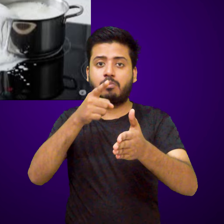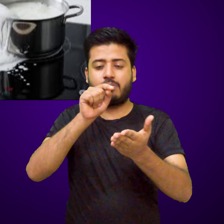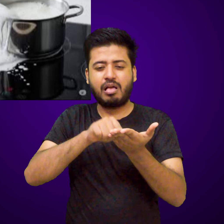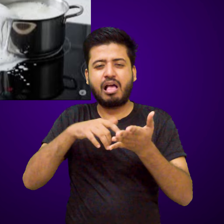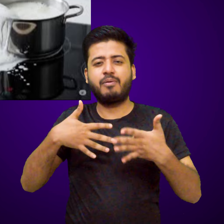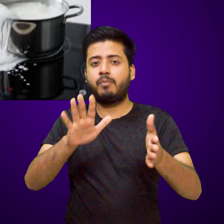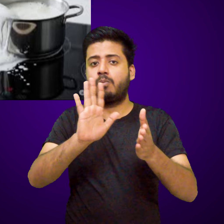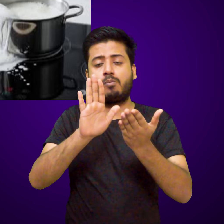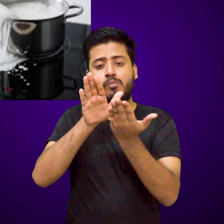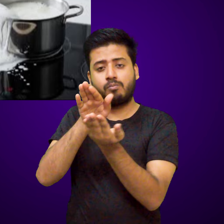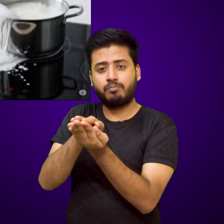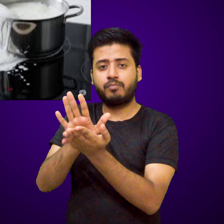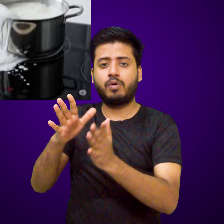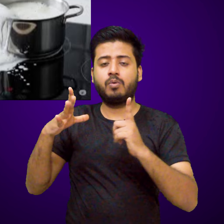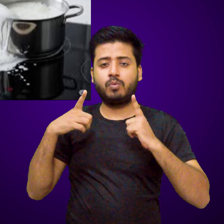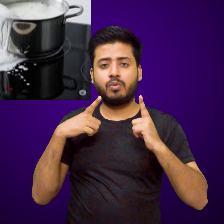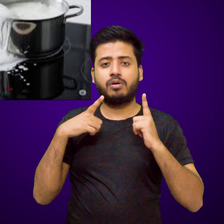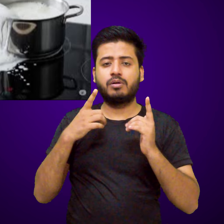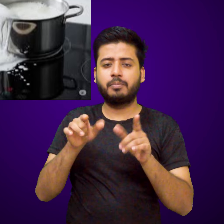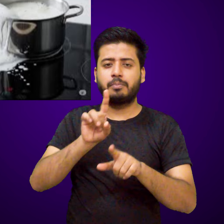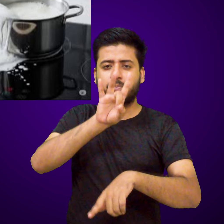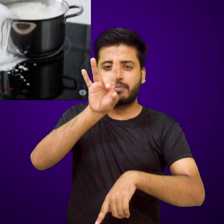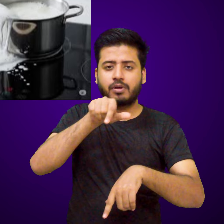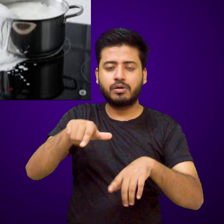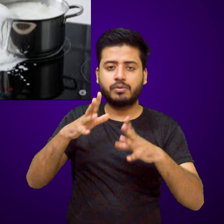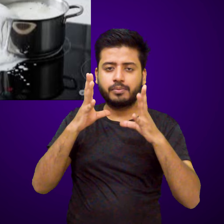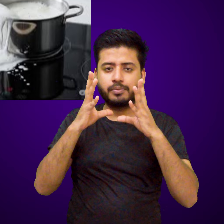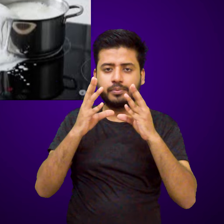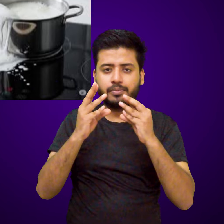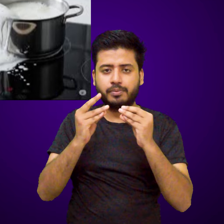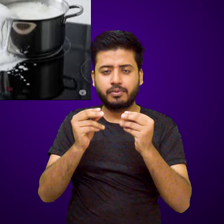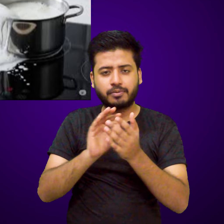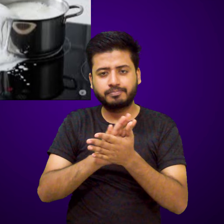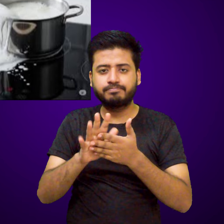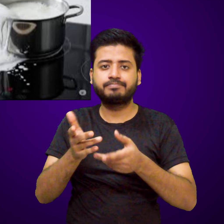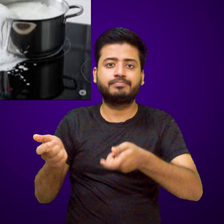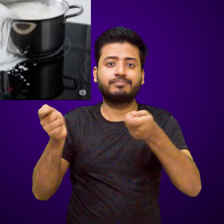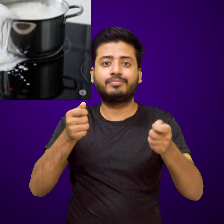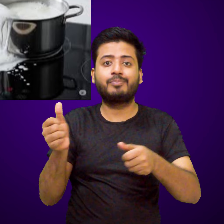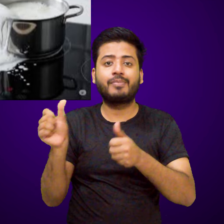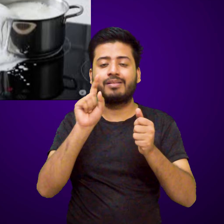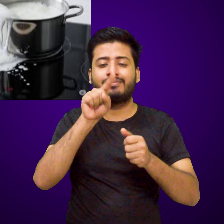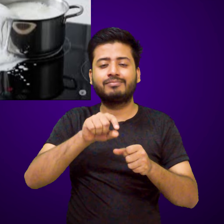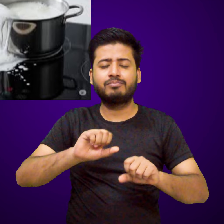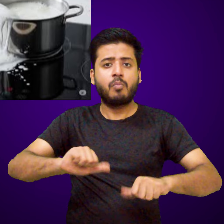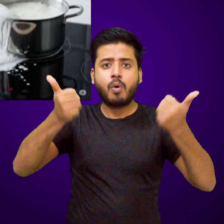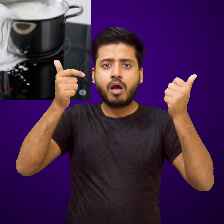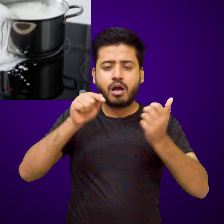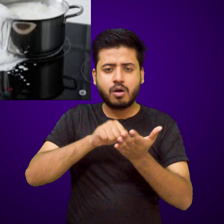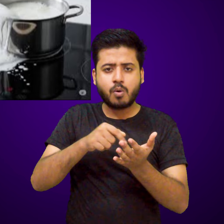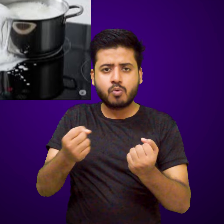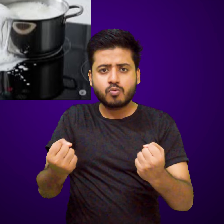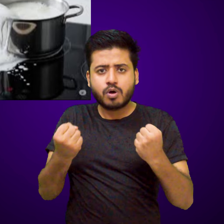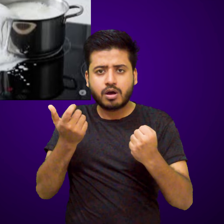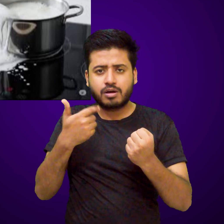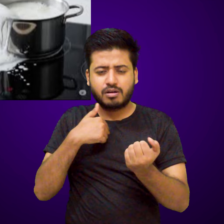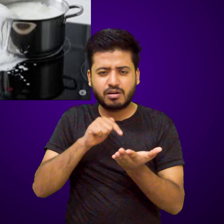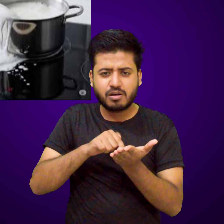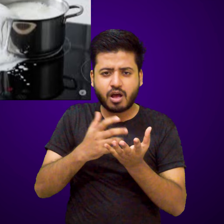for ventilation around the cooktop. Fans on induction models help disperse heat and prevent the internal components from overheating,